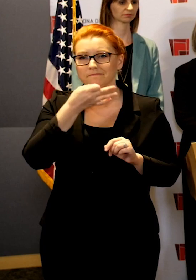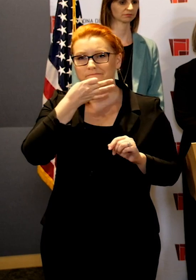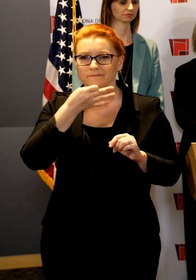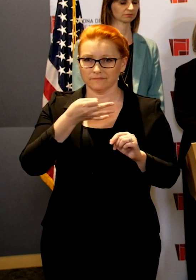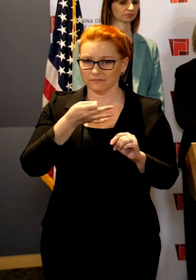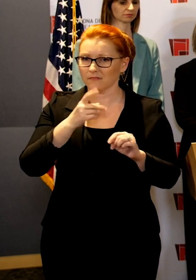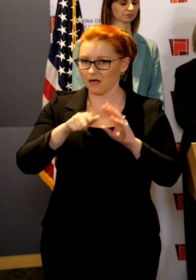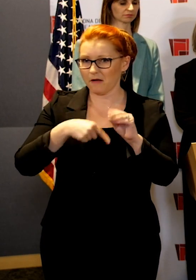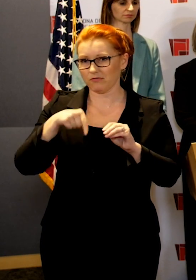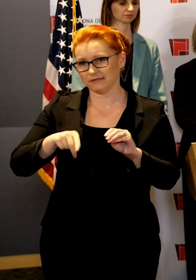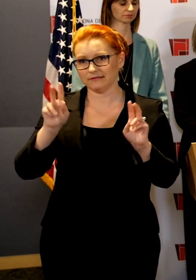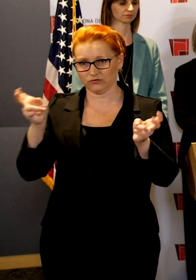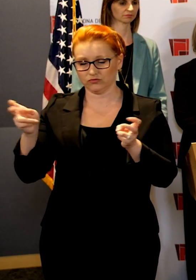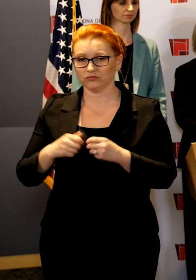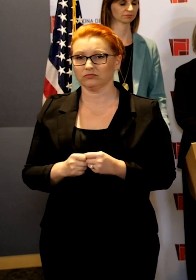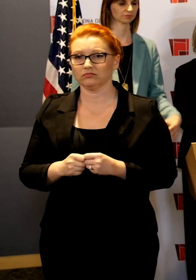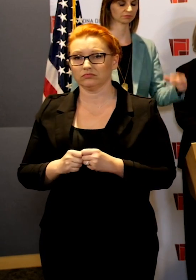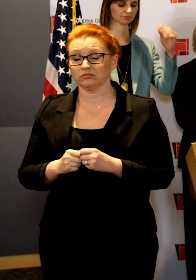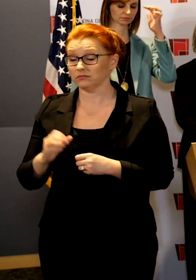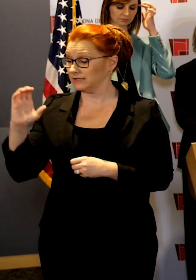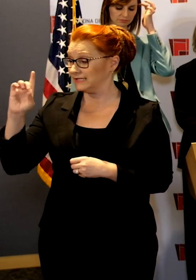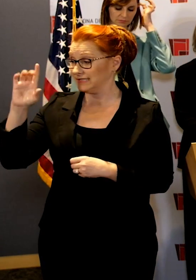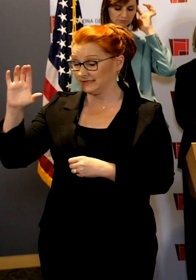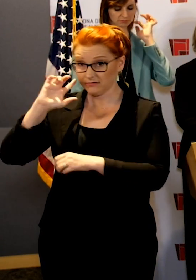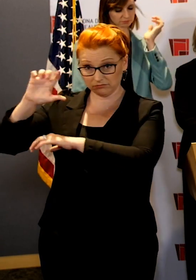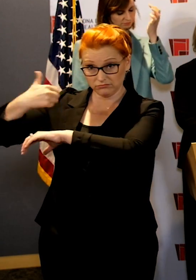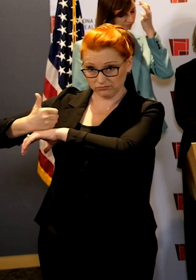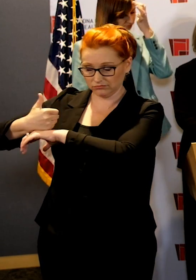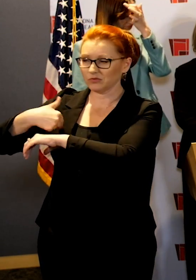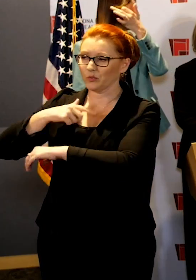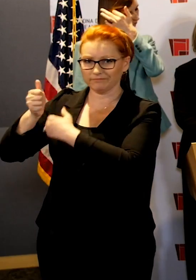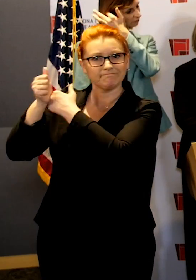recommendations, Arizona will apply its guidance.